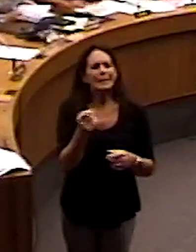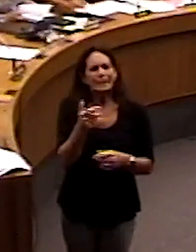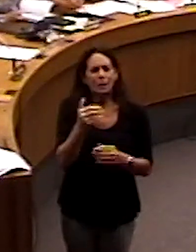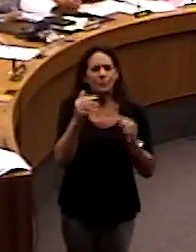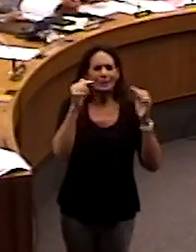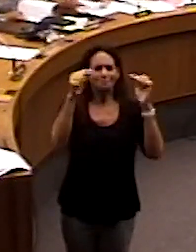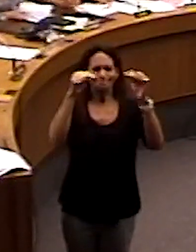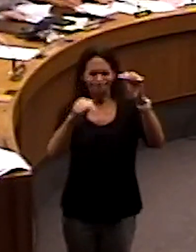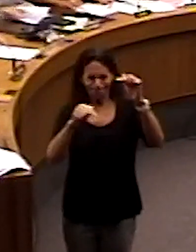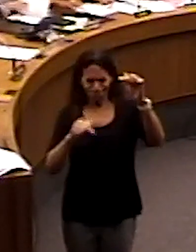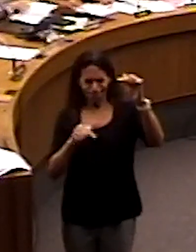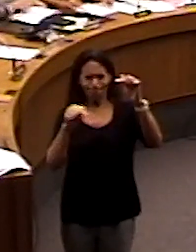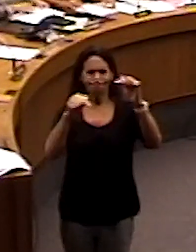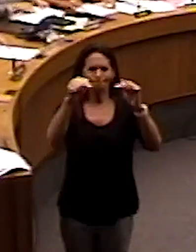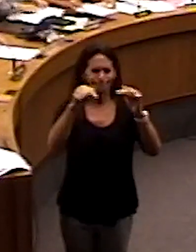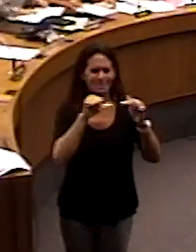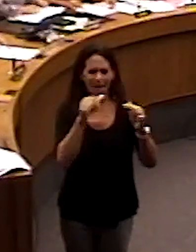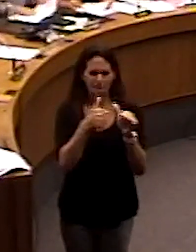order.